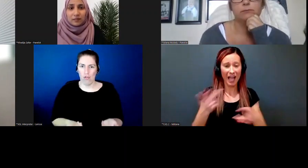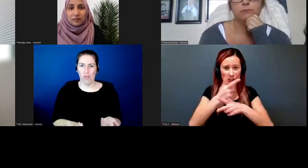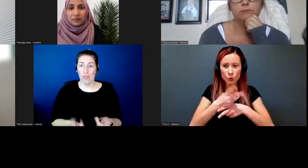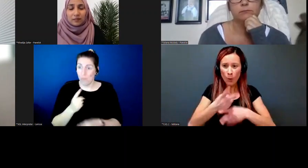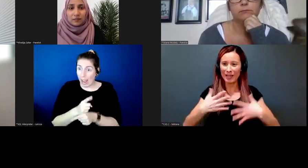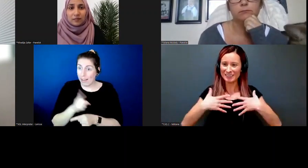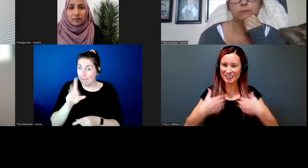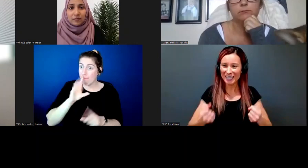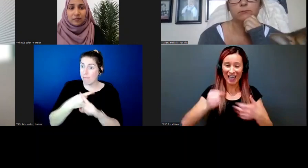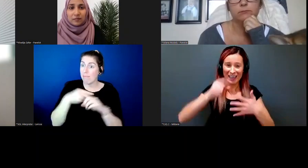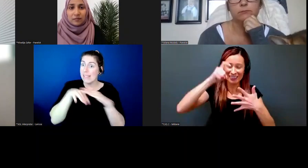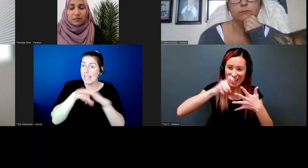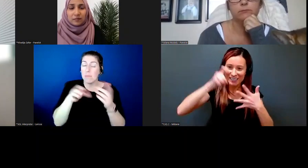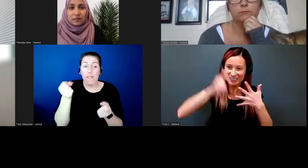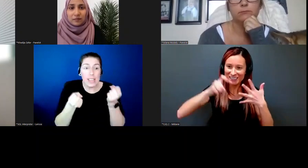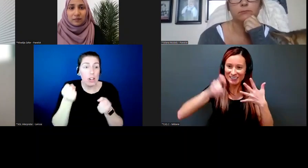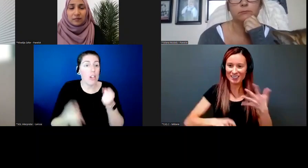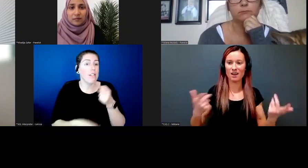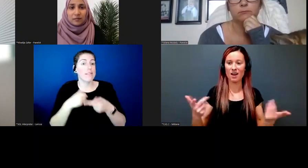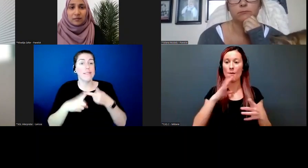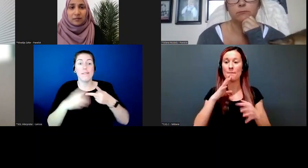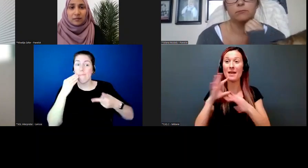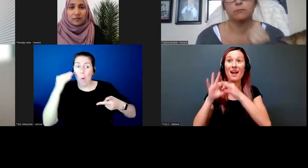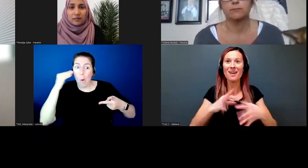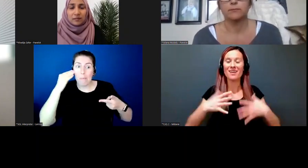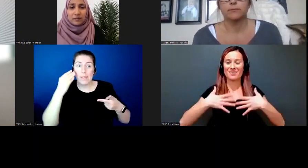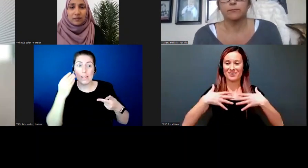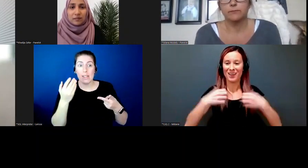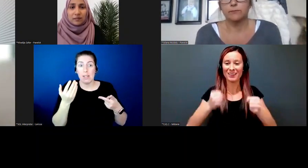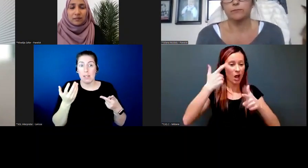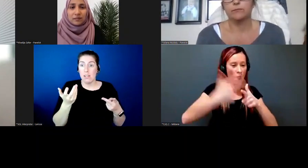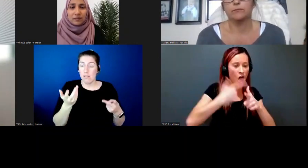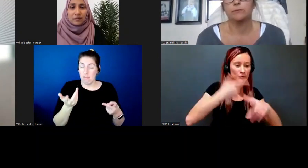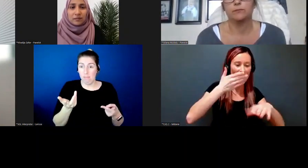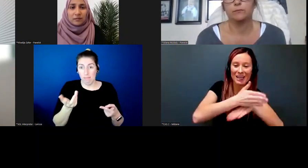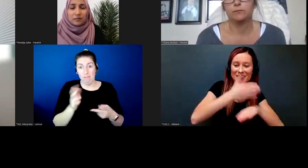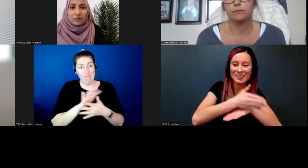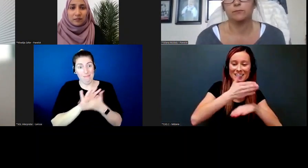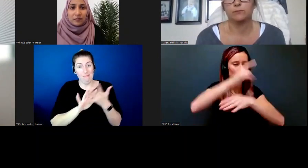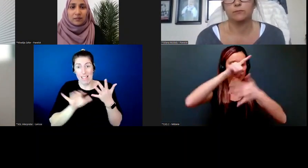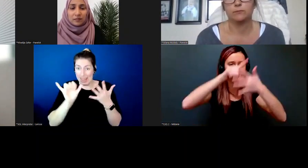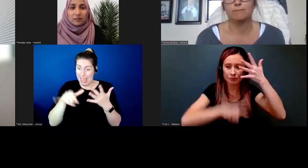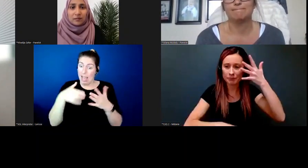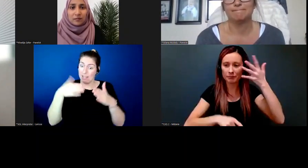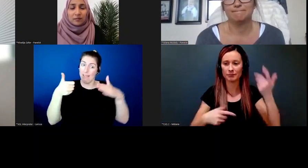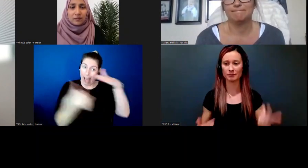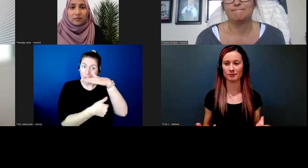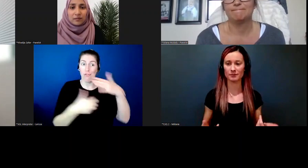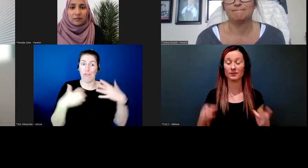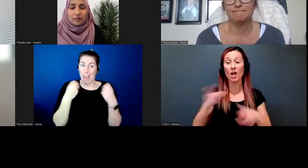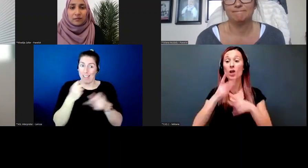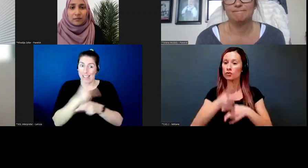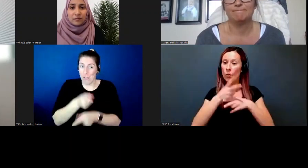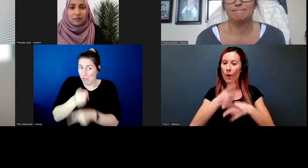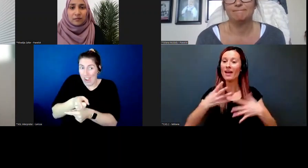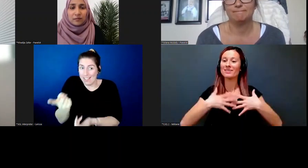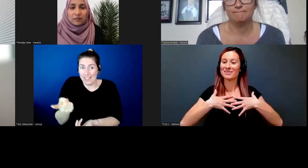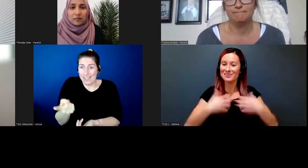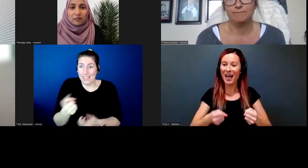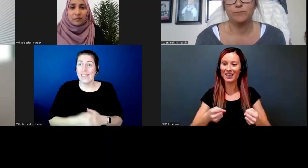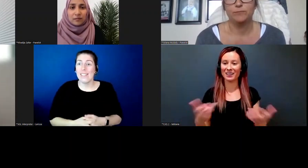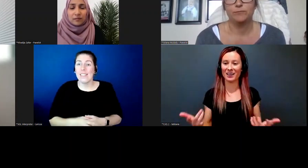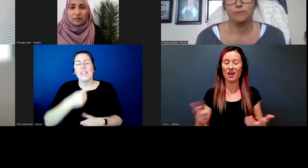accessible vehicles and accessible homes, that is healthcare. We need to be able